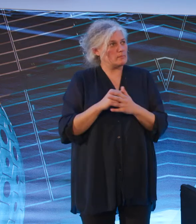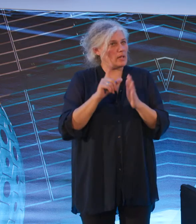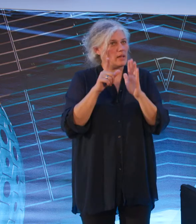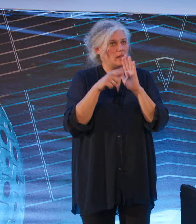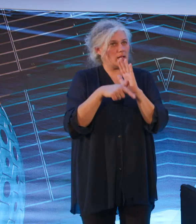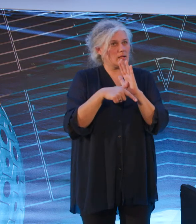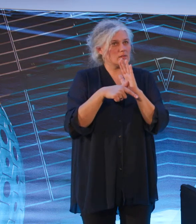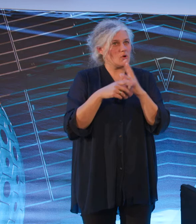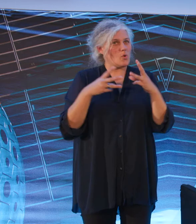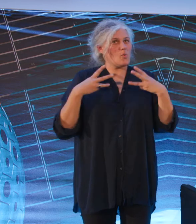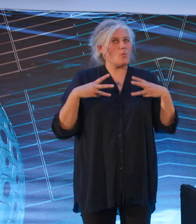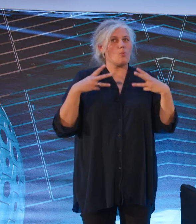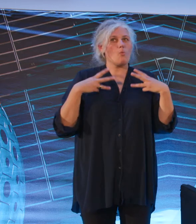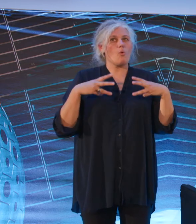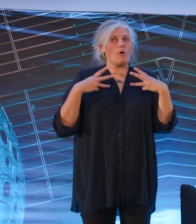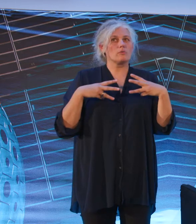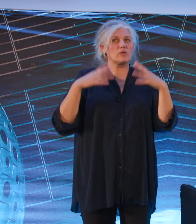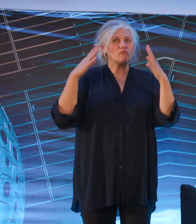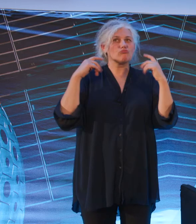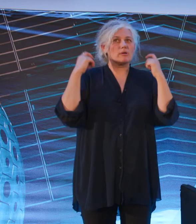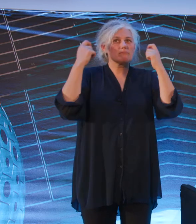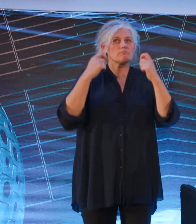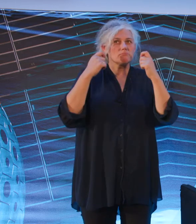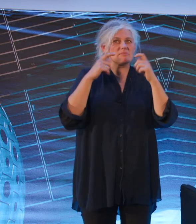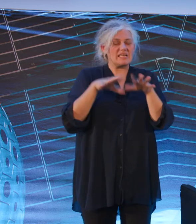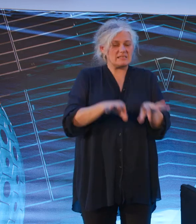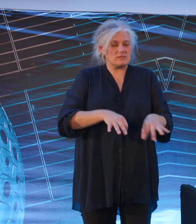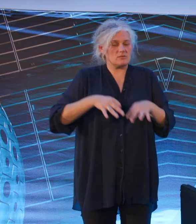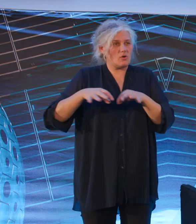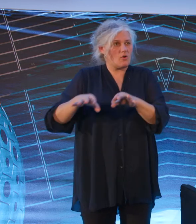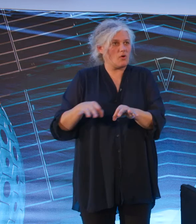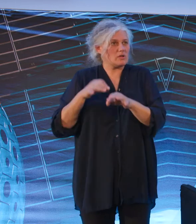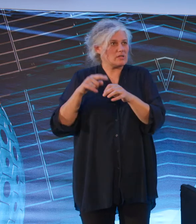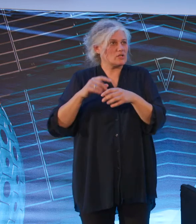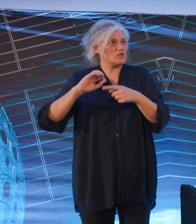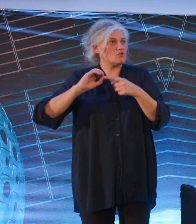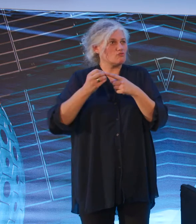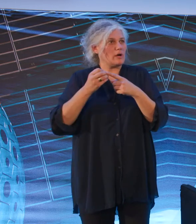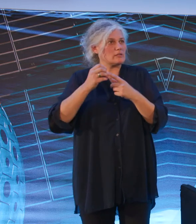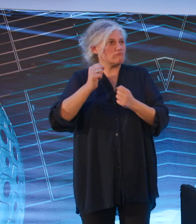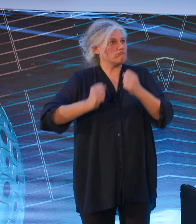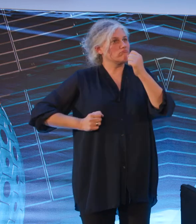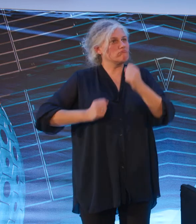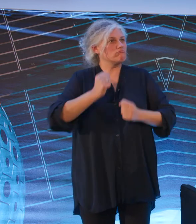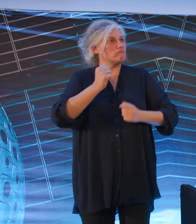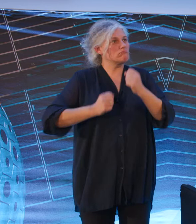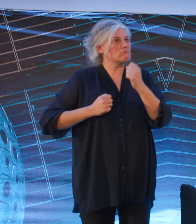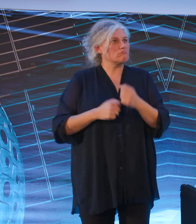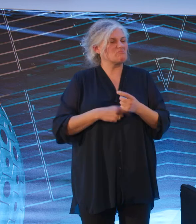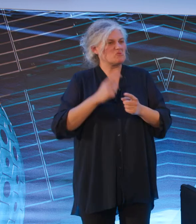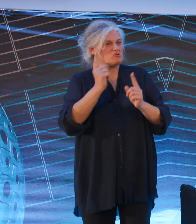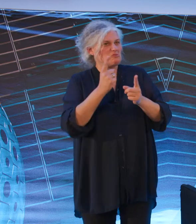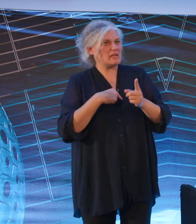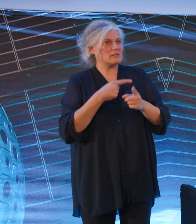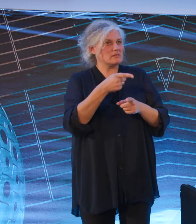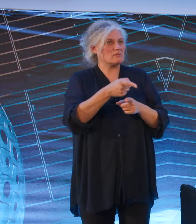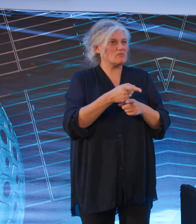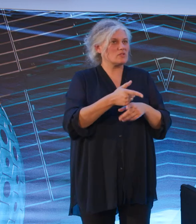Later, a woman in rain boots and woolen stockings that sag around her kneecaps will march up the drive and threaten them at